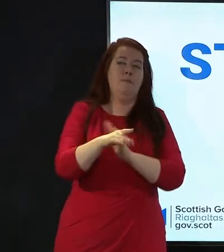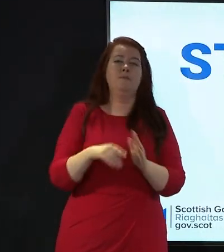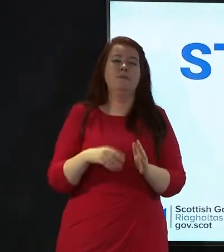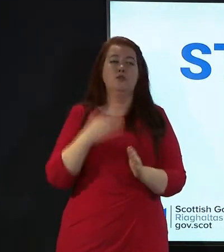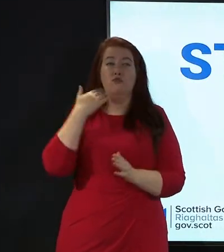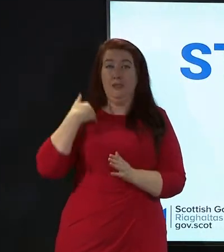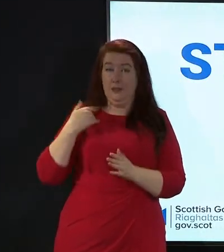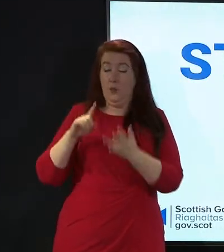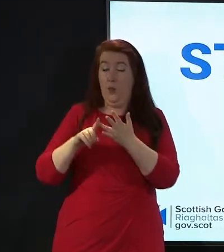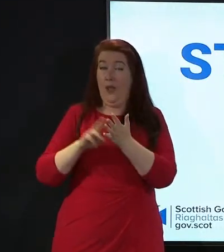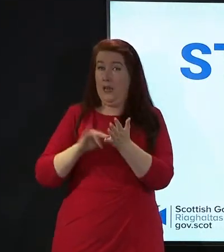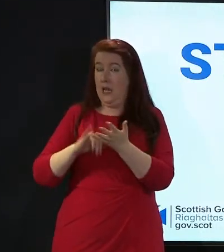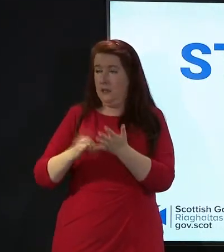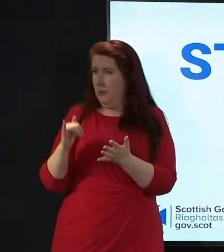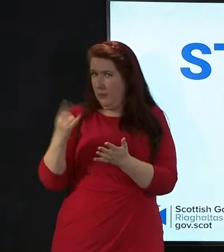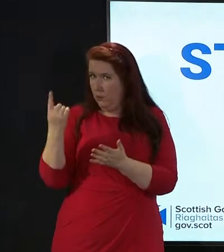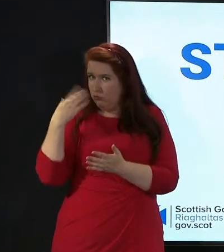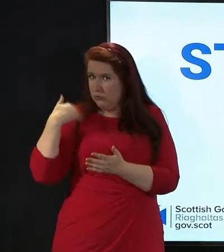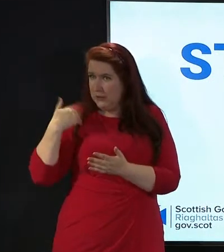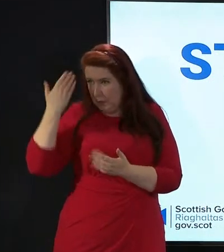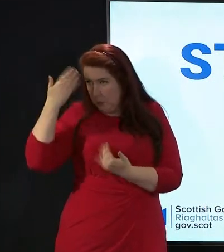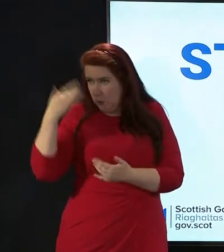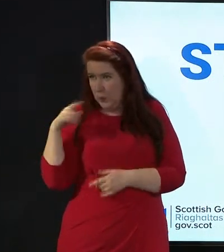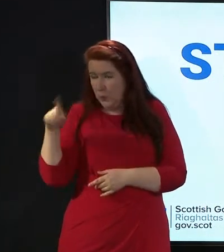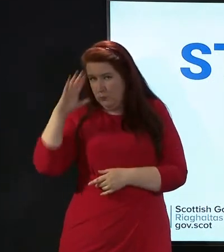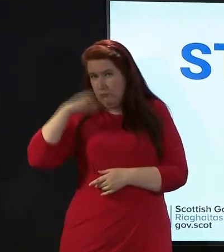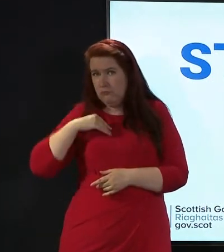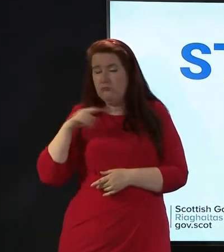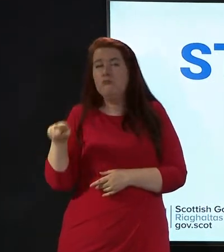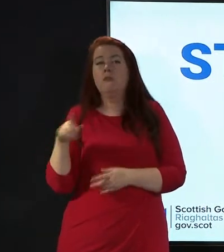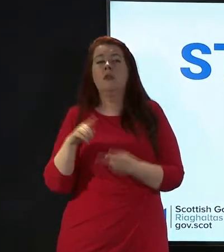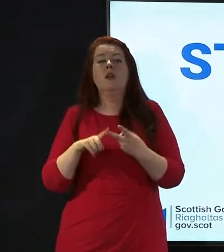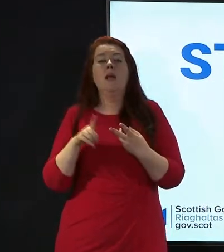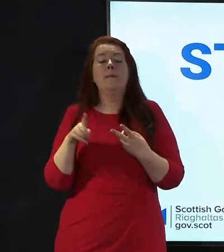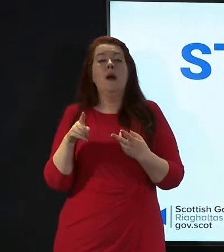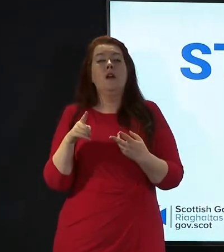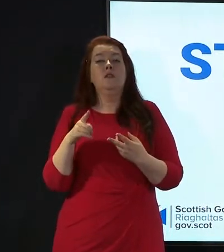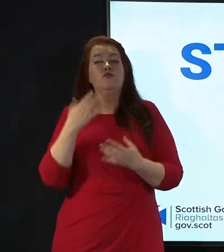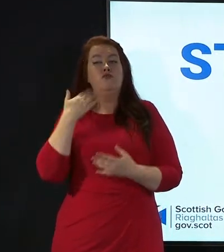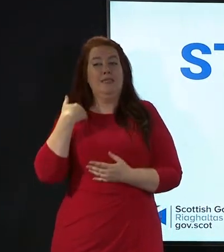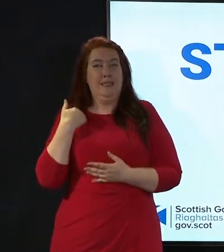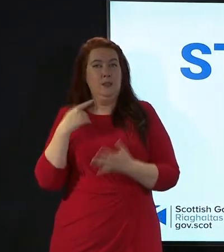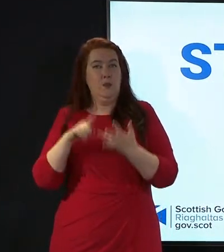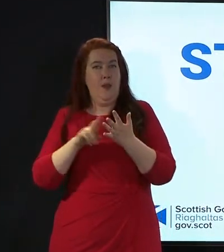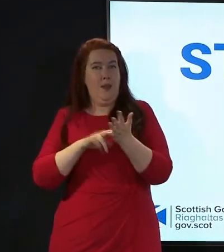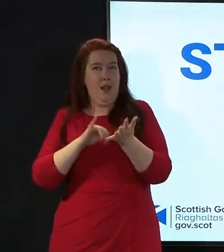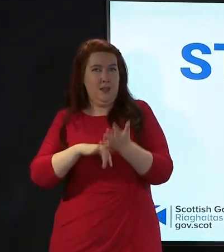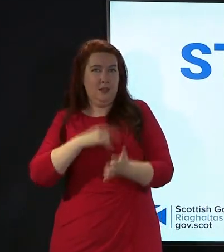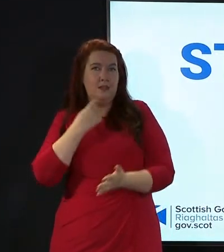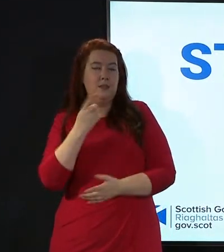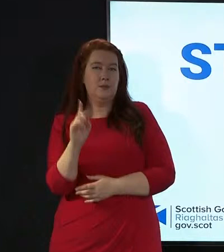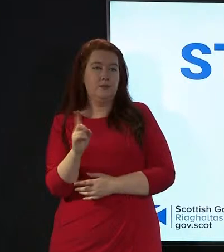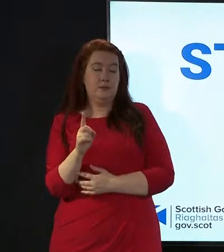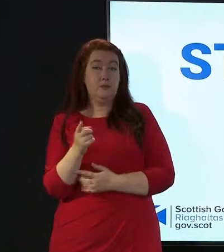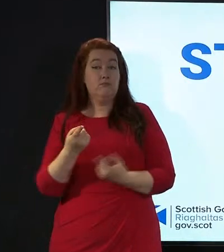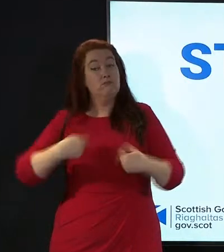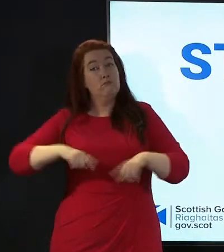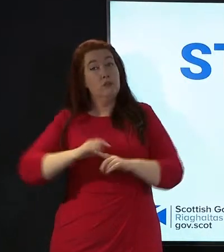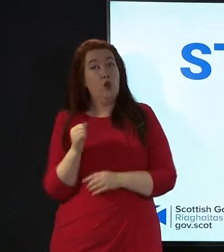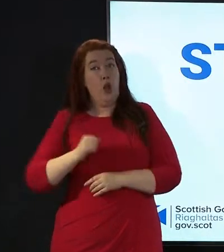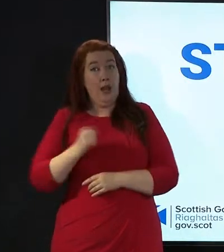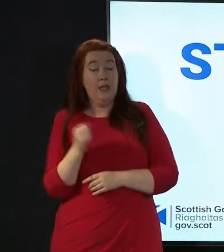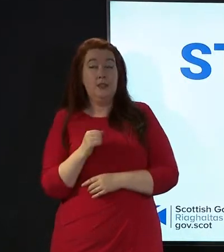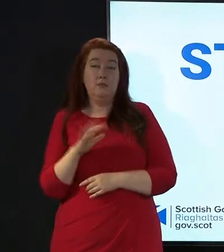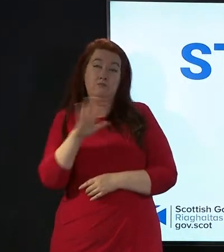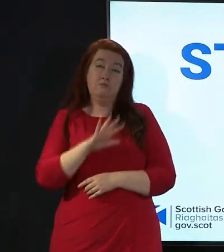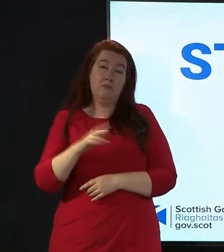ONS surveys, unless there's been one more recent that I've not seen the detail of yet, but we have by around